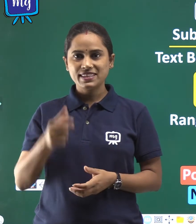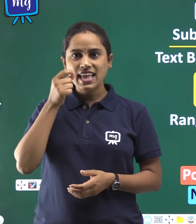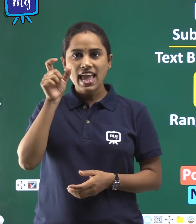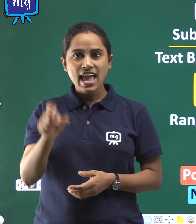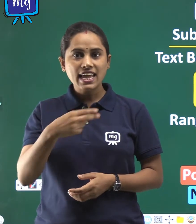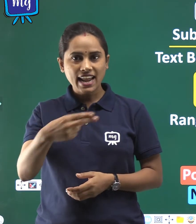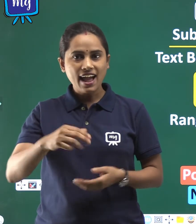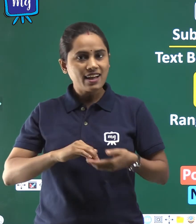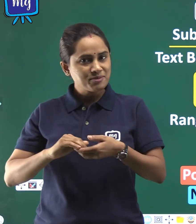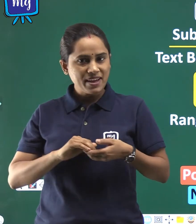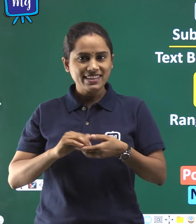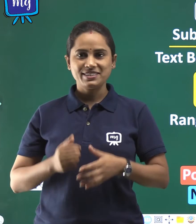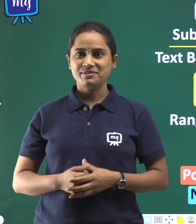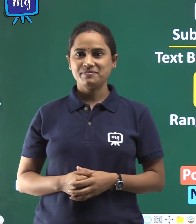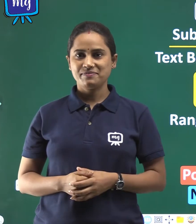Ranga's Marriage,